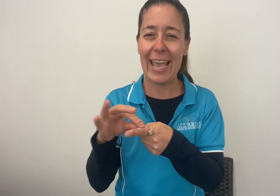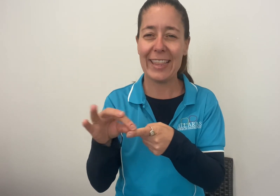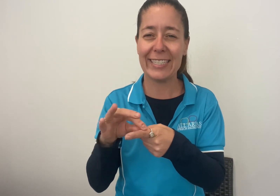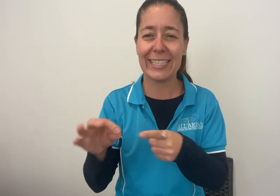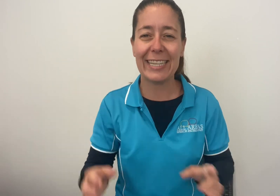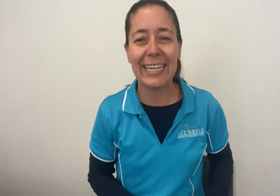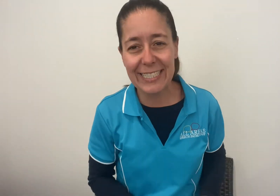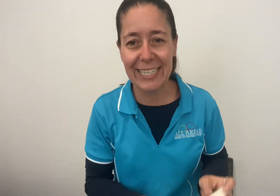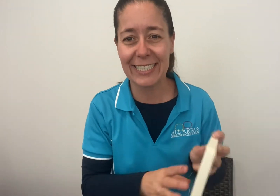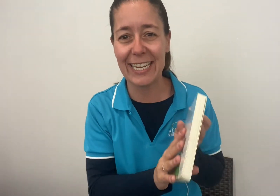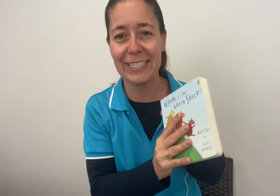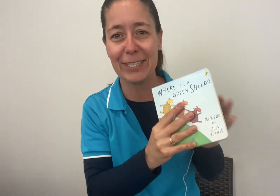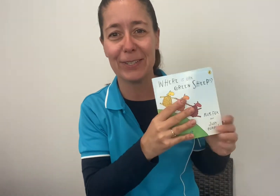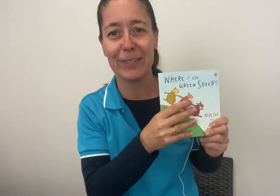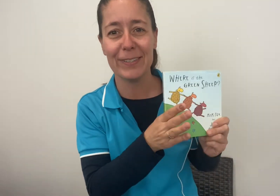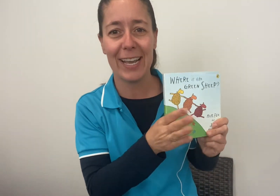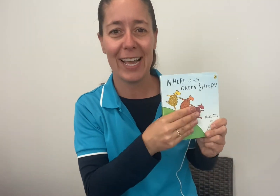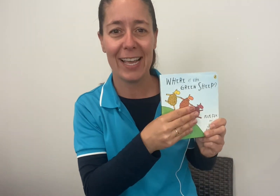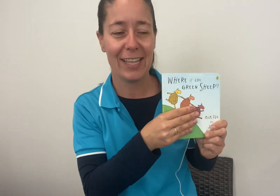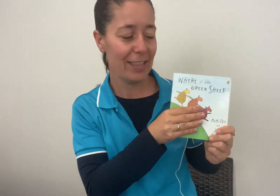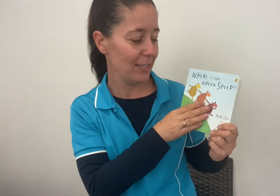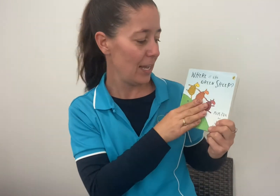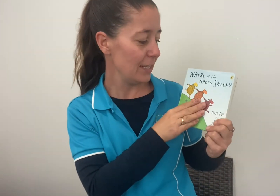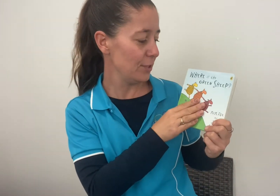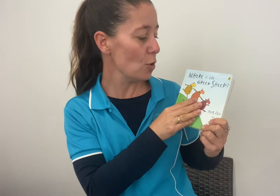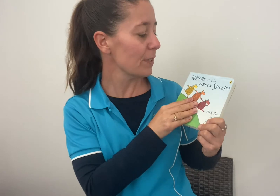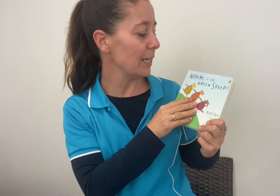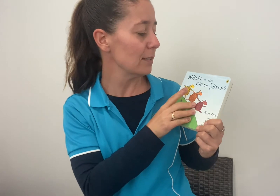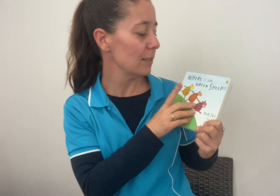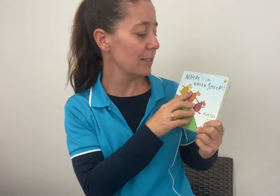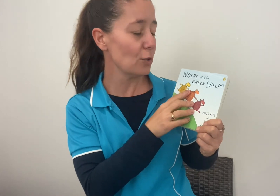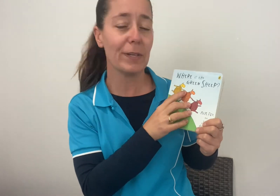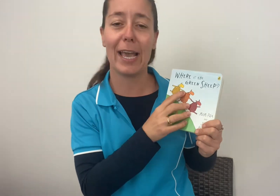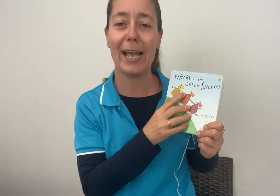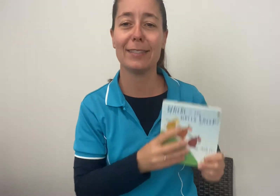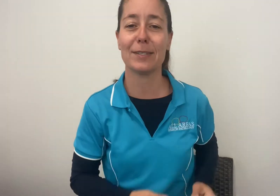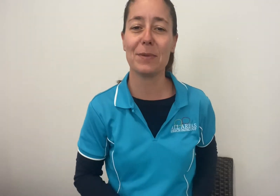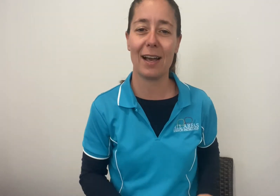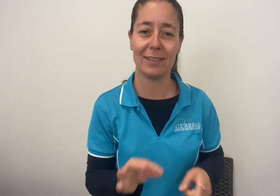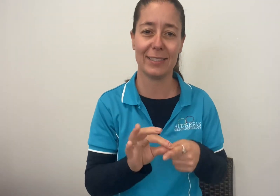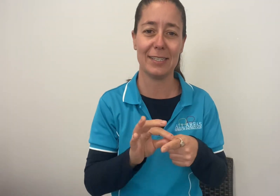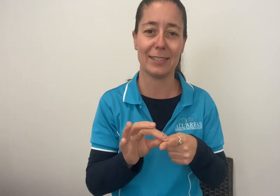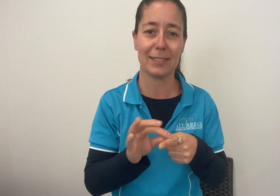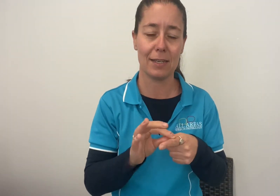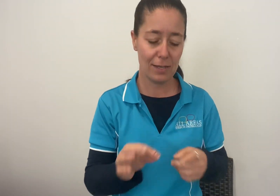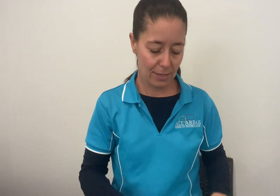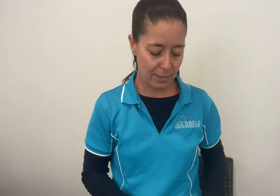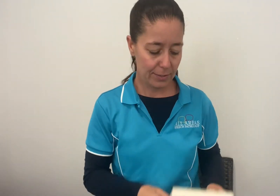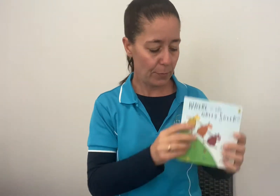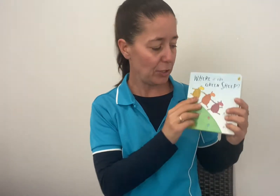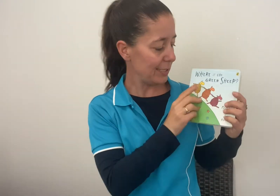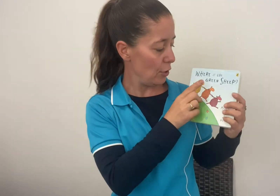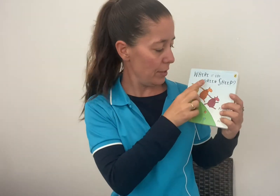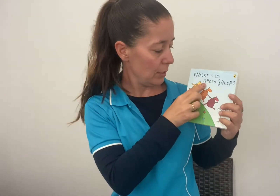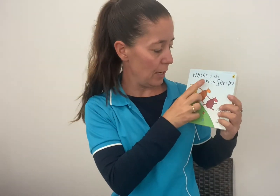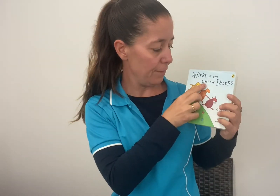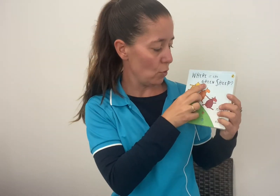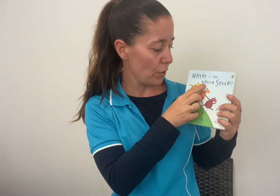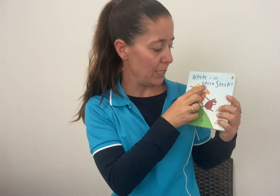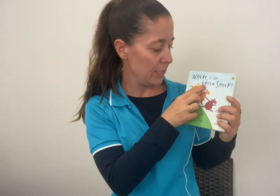this leads us into a story that has some colours in it. So we just learnt the sign for green, didn't